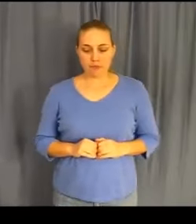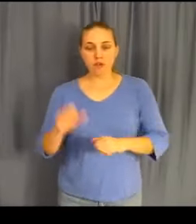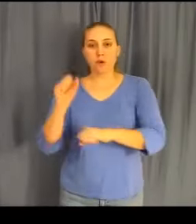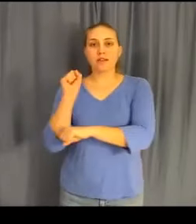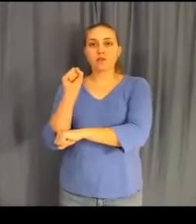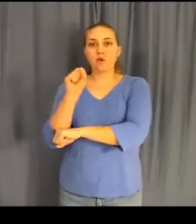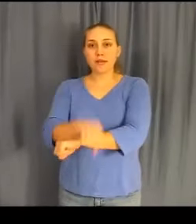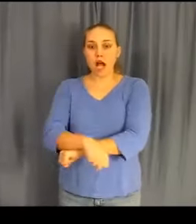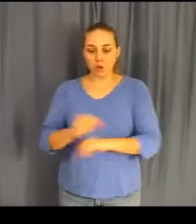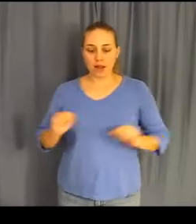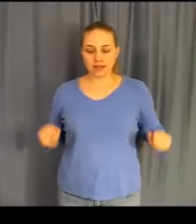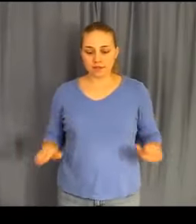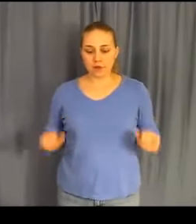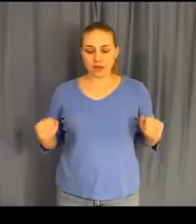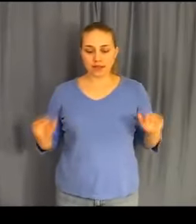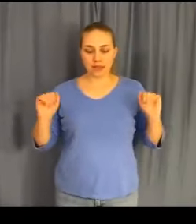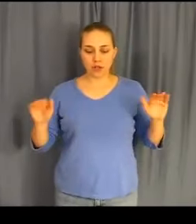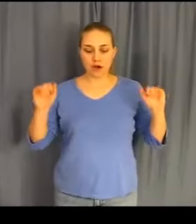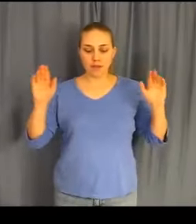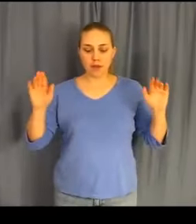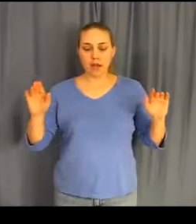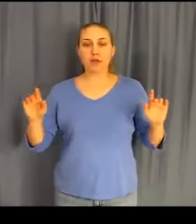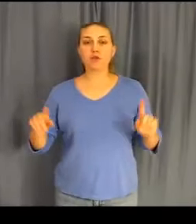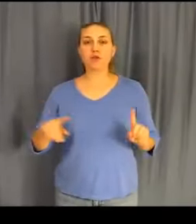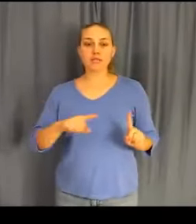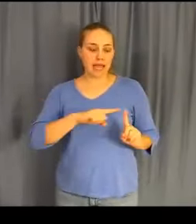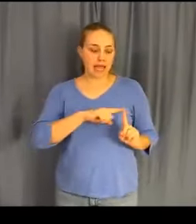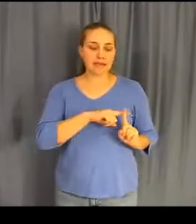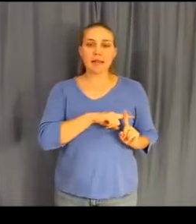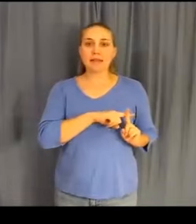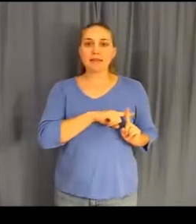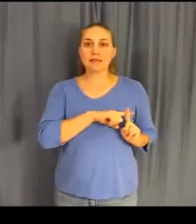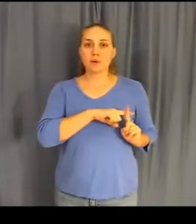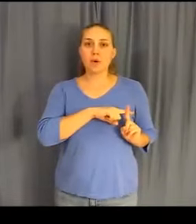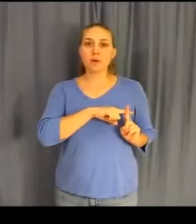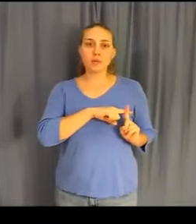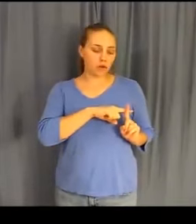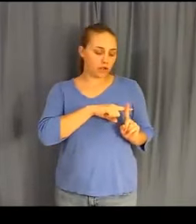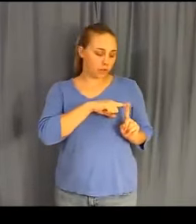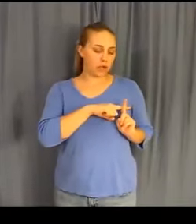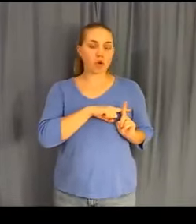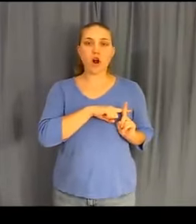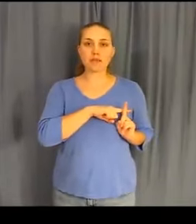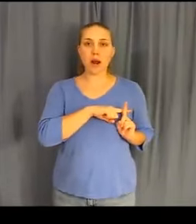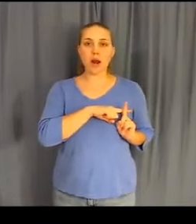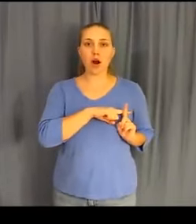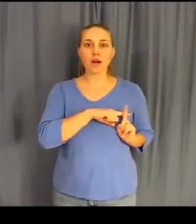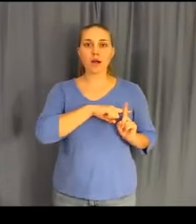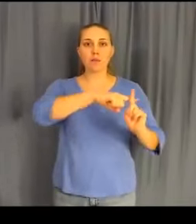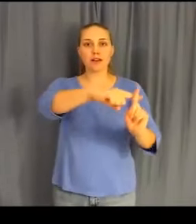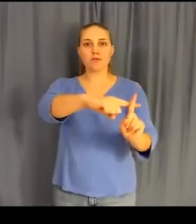So it says Norman Conquest and Feudalism in Europe. The Crusades. Since they were holy wars, we're putting a cross by our heart and we bring it